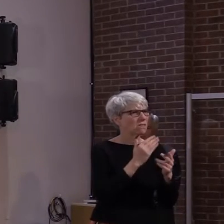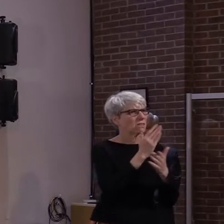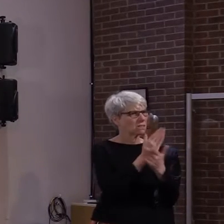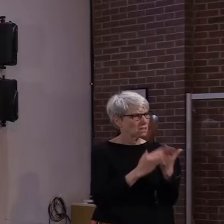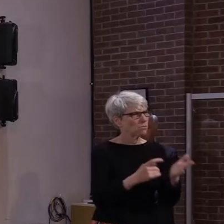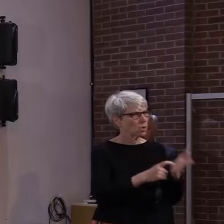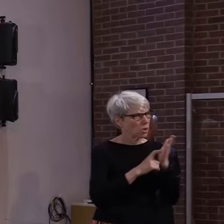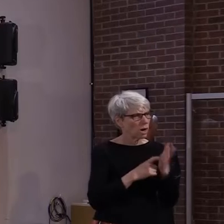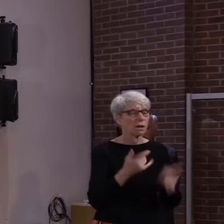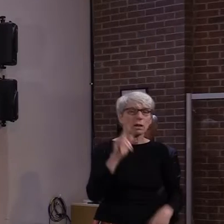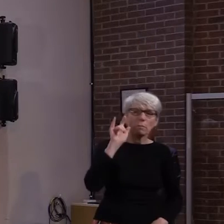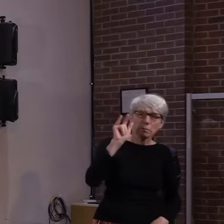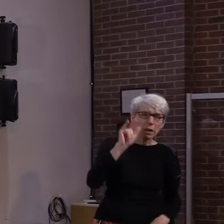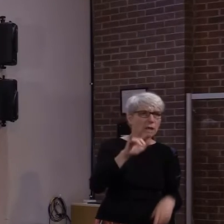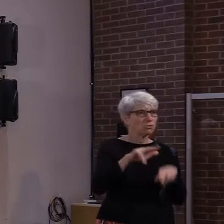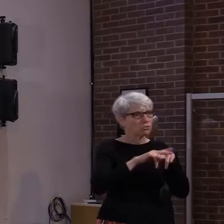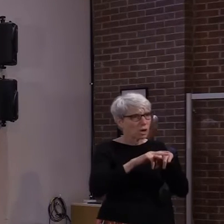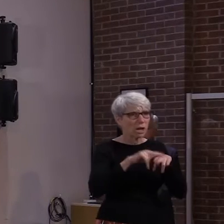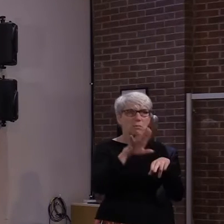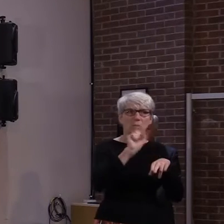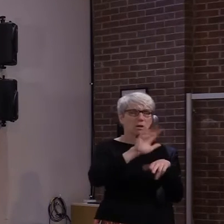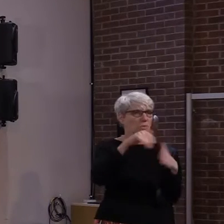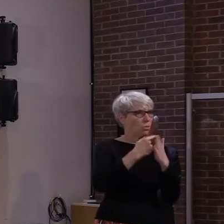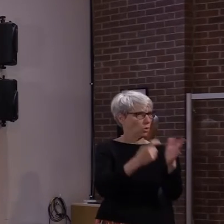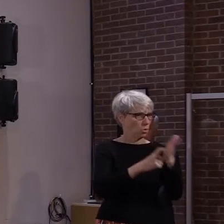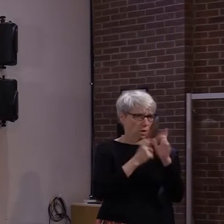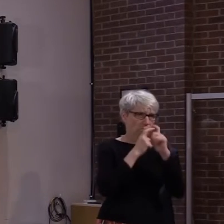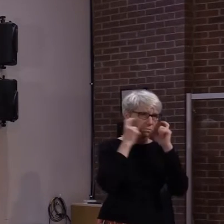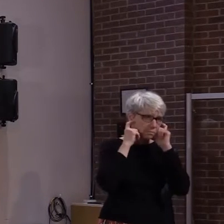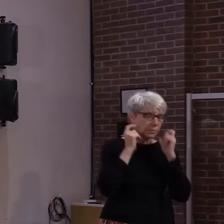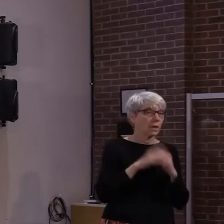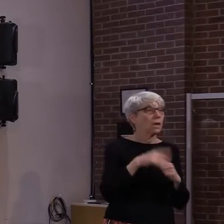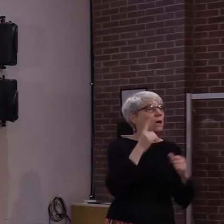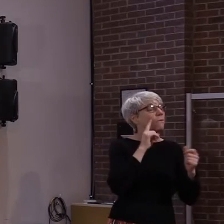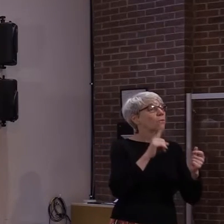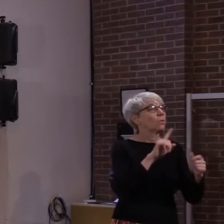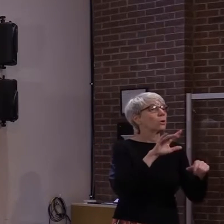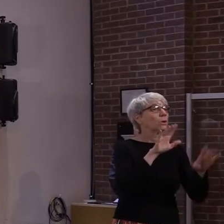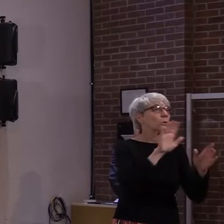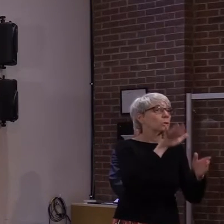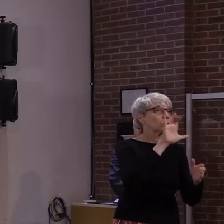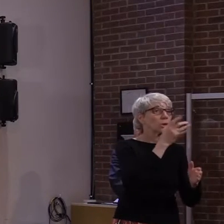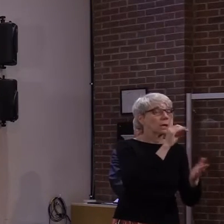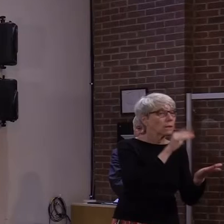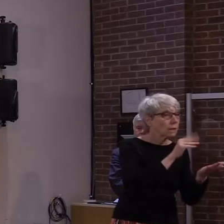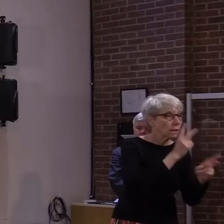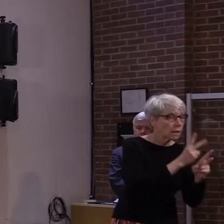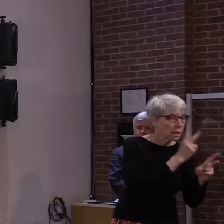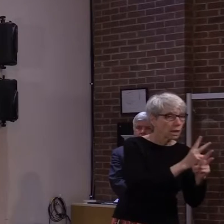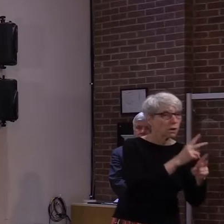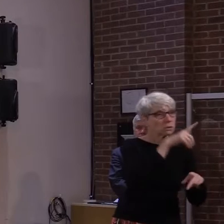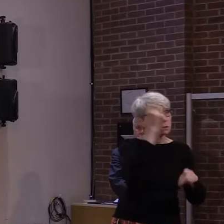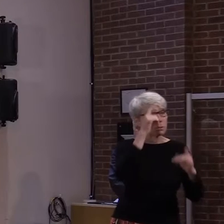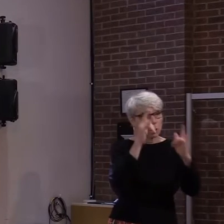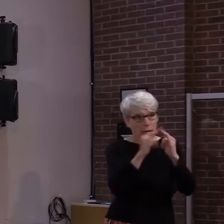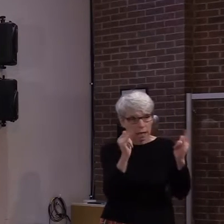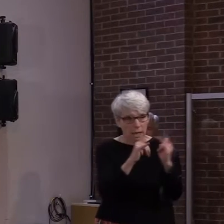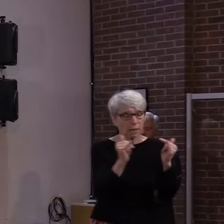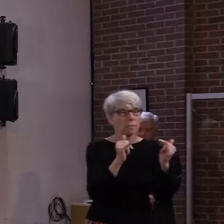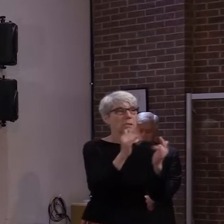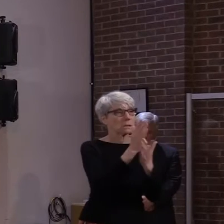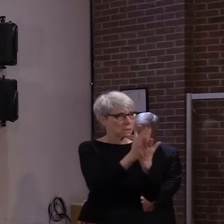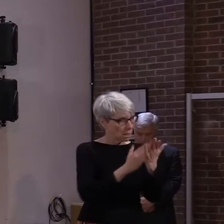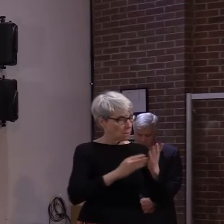if you're fully vaccinated. And for schools, childcare, summer camps, and out-of-school programs, the health